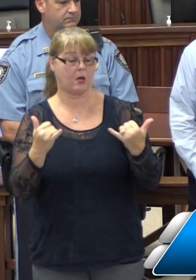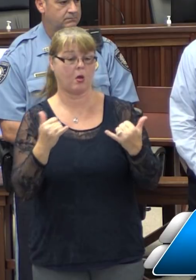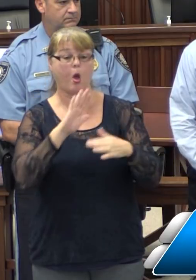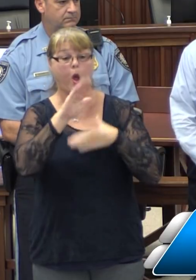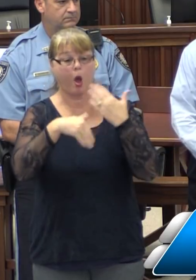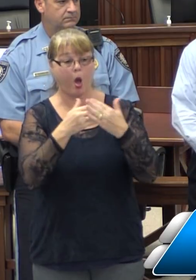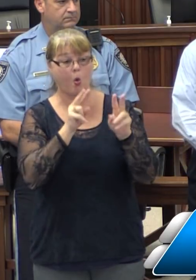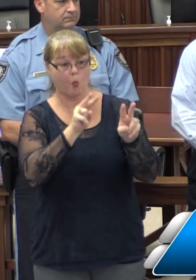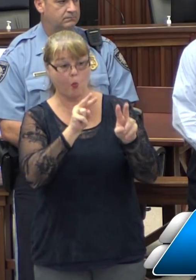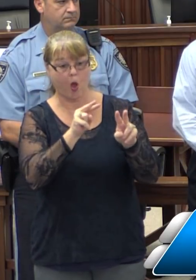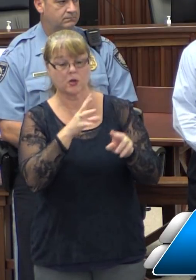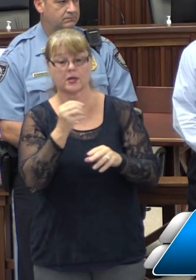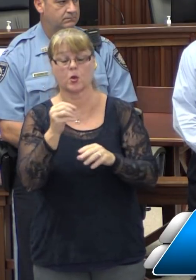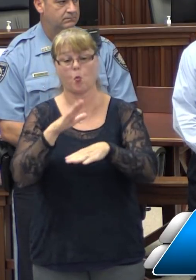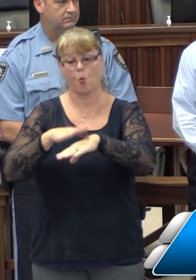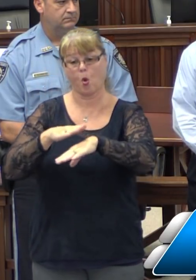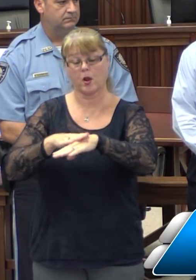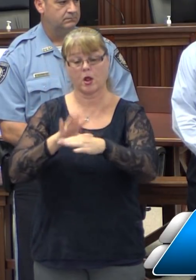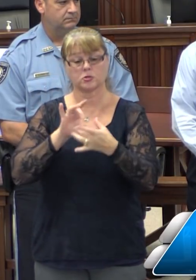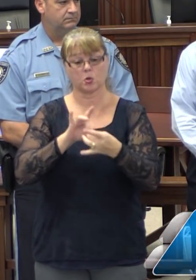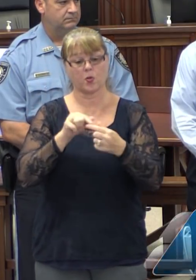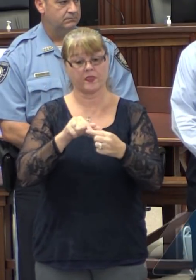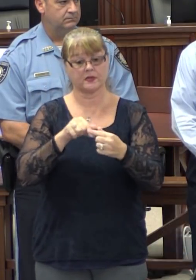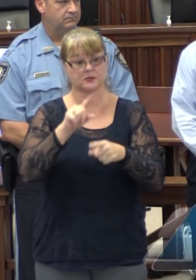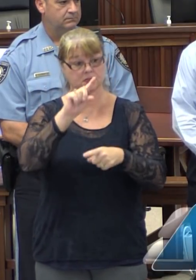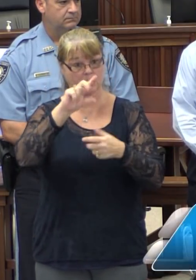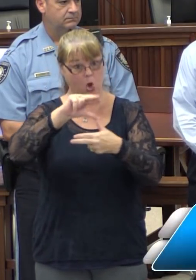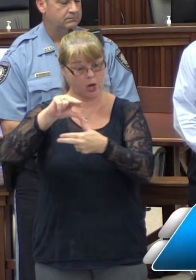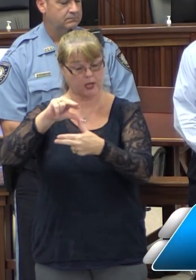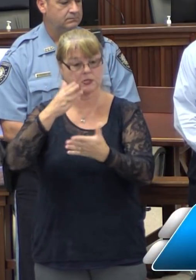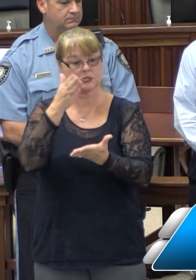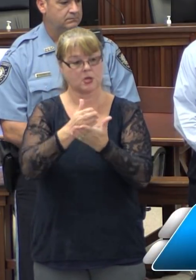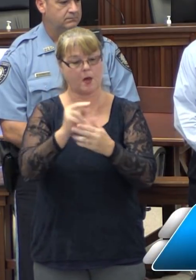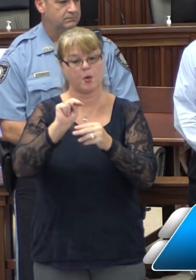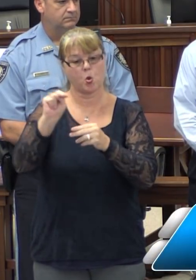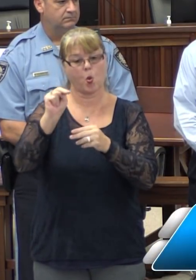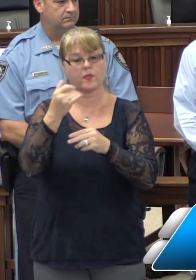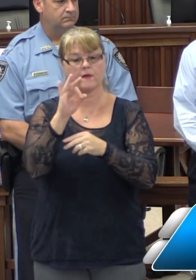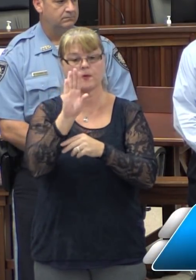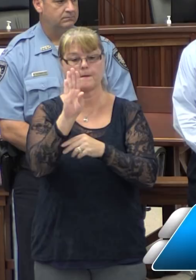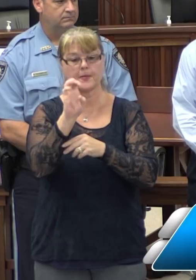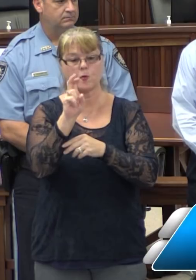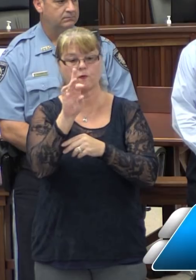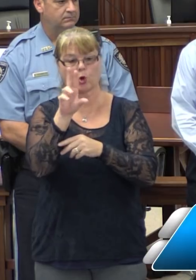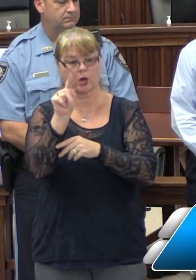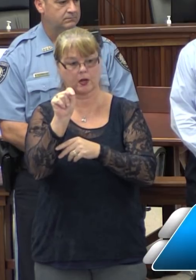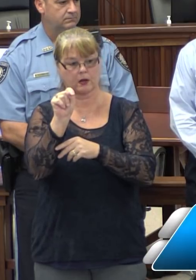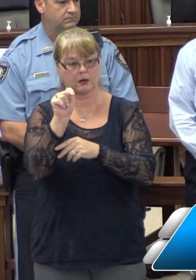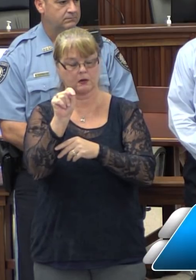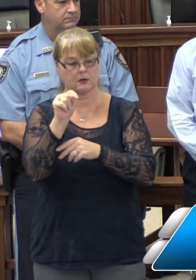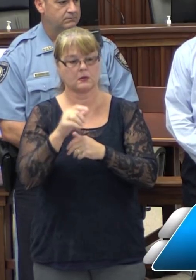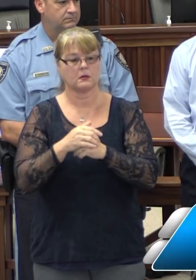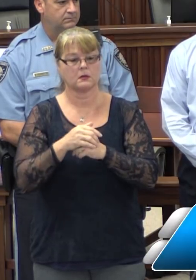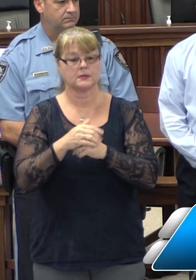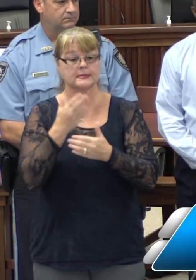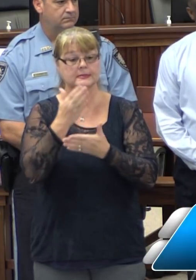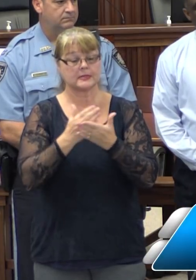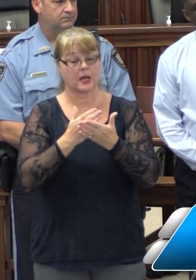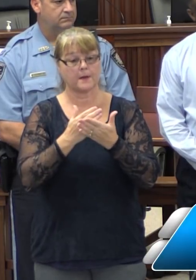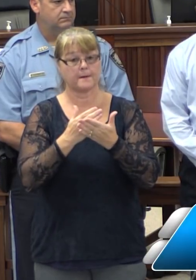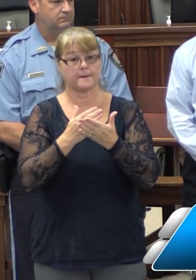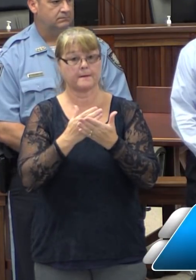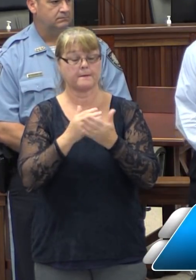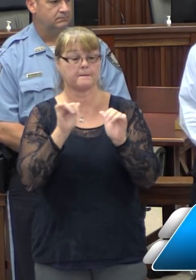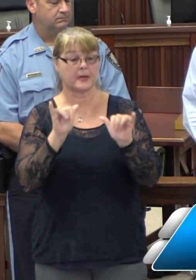and warnings associated with this storm, they stop just north of Beaufort. There is some indication that these watches and warnings